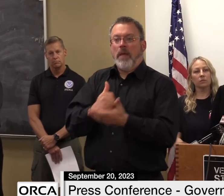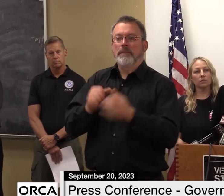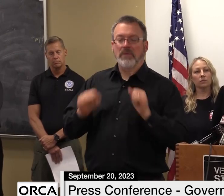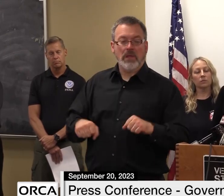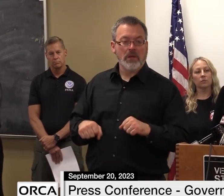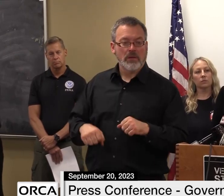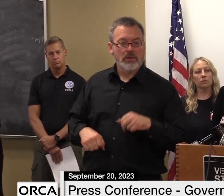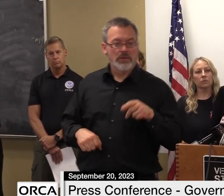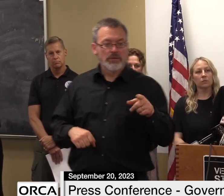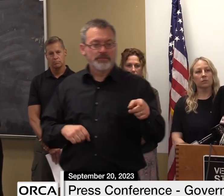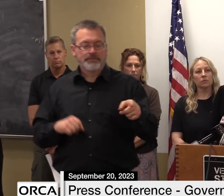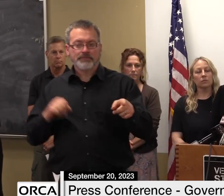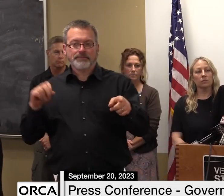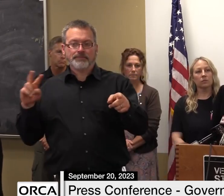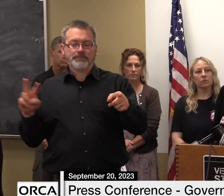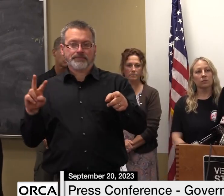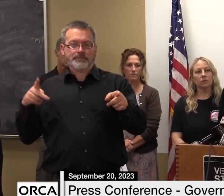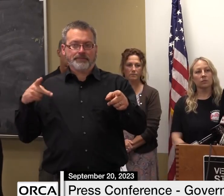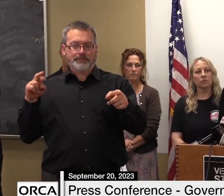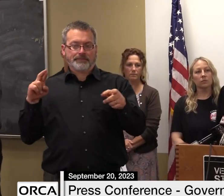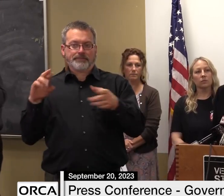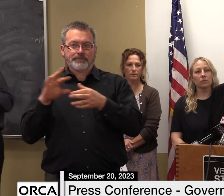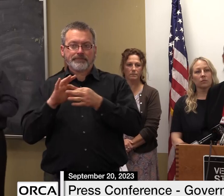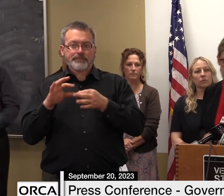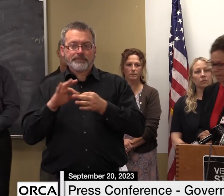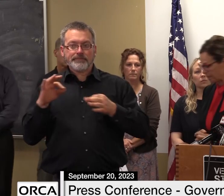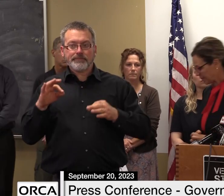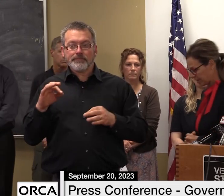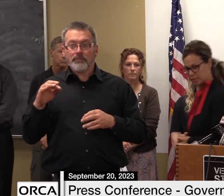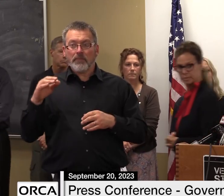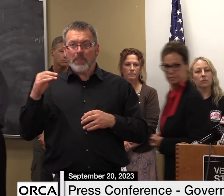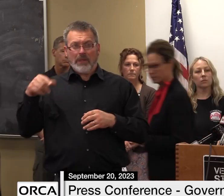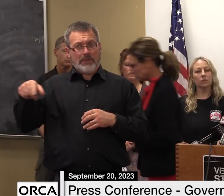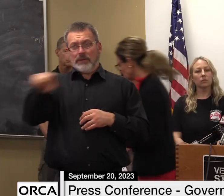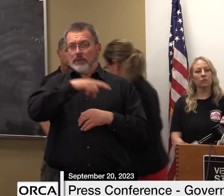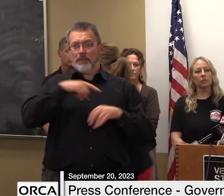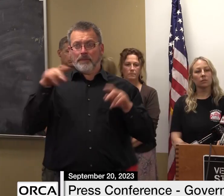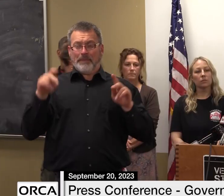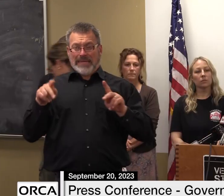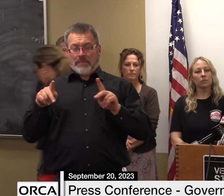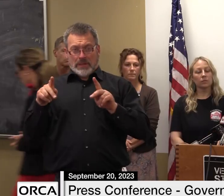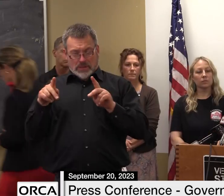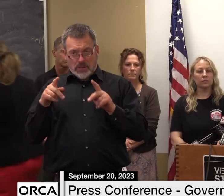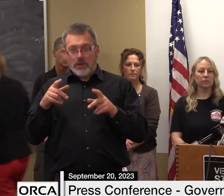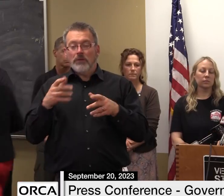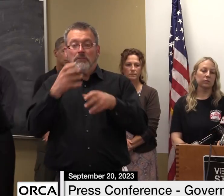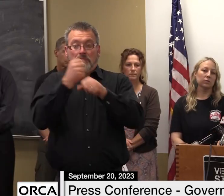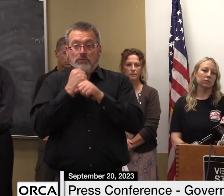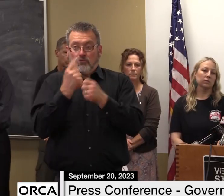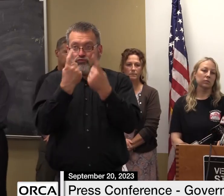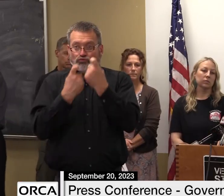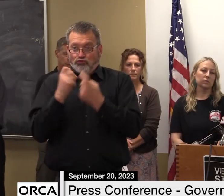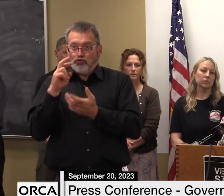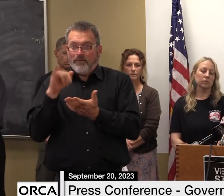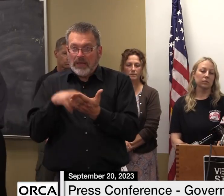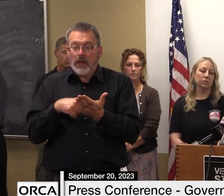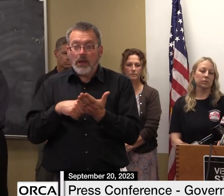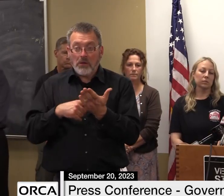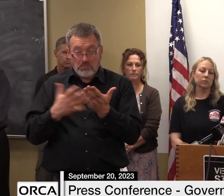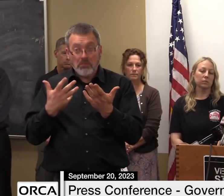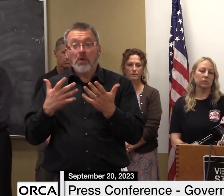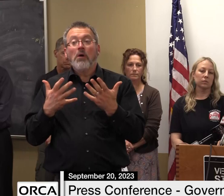saying the recipients of this survey are going to be people who have previously reported to